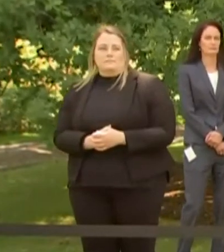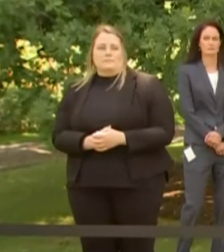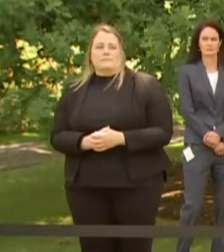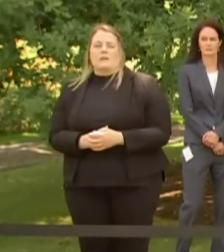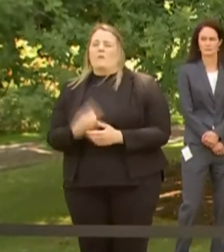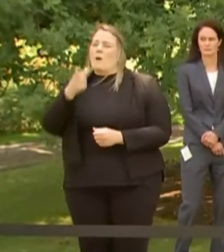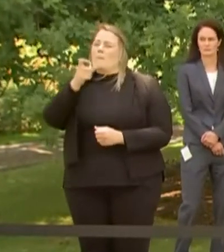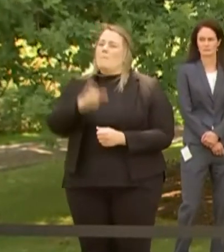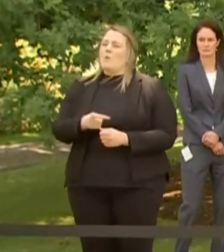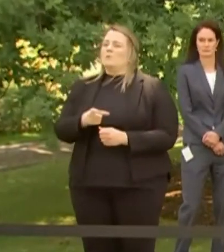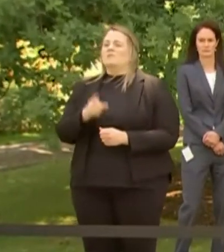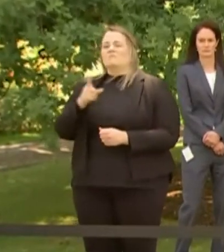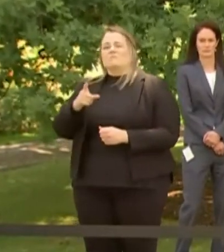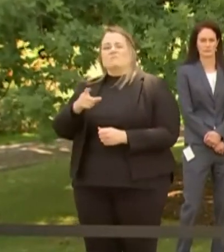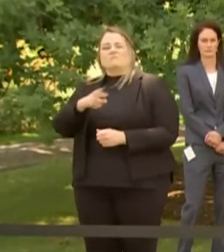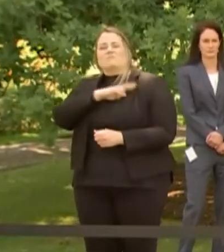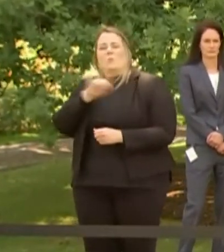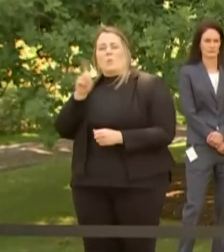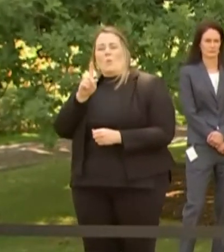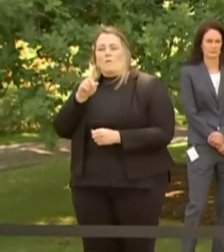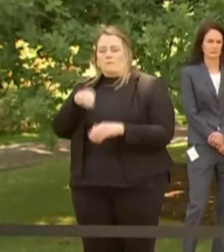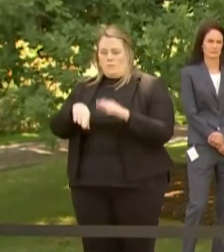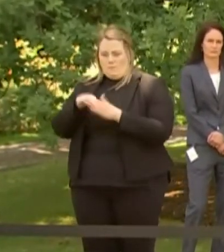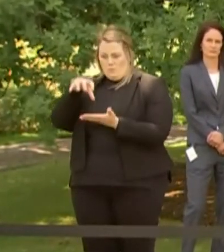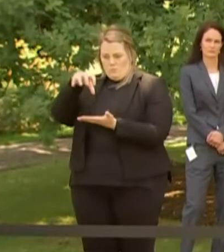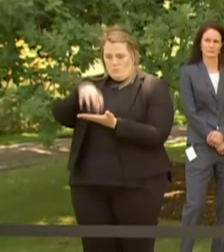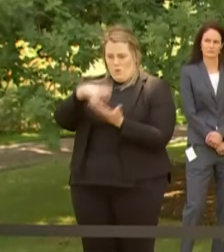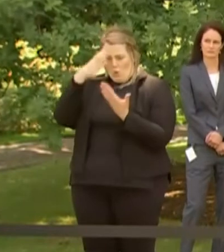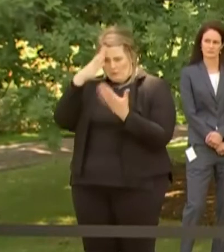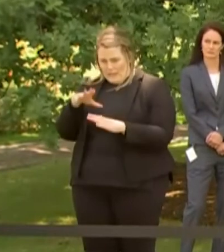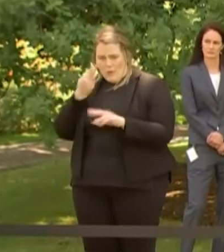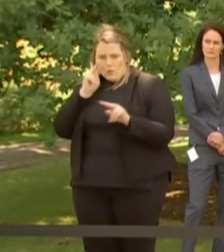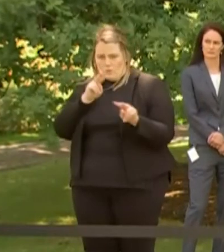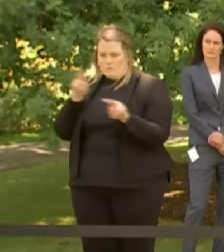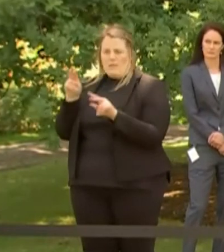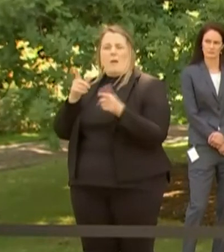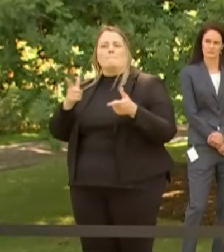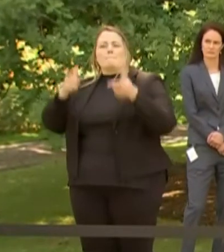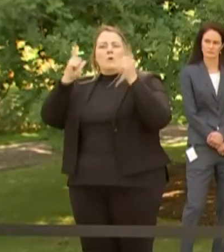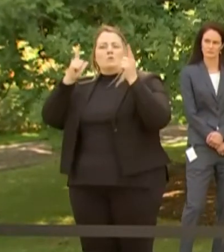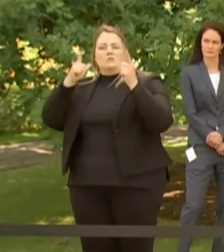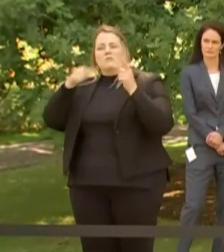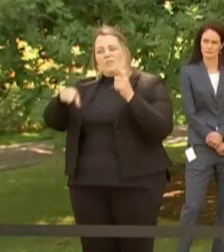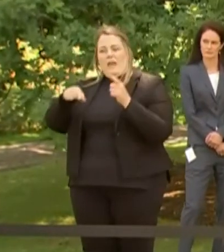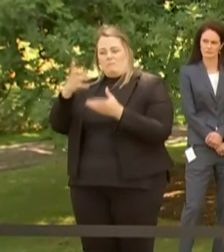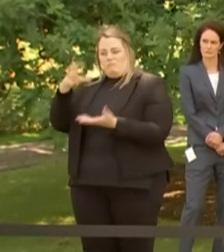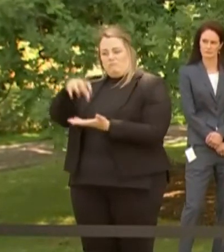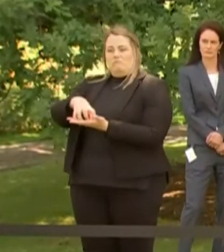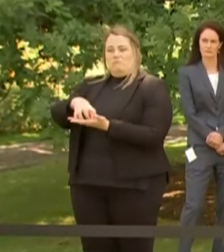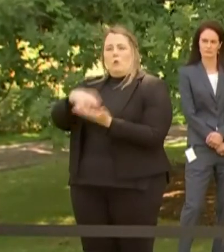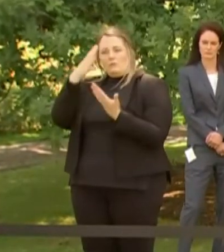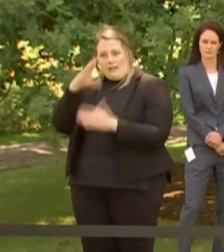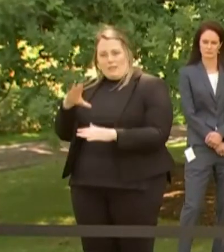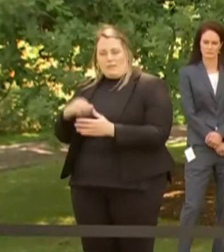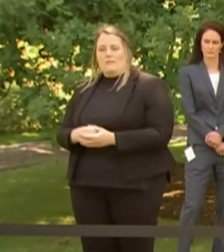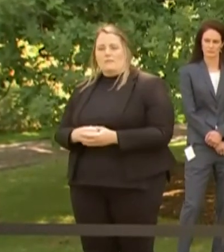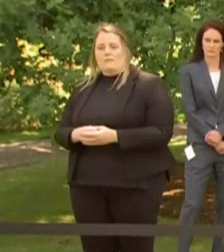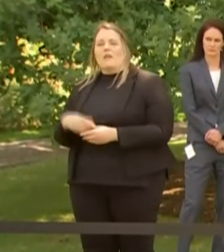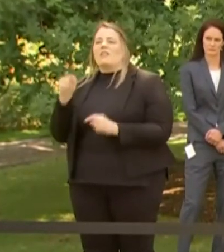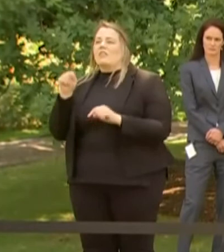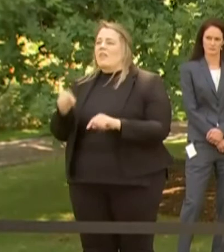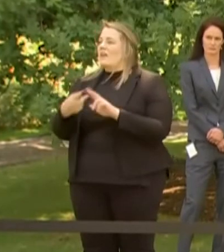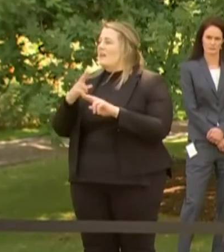site person who will oversee all the policing and security, work with the site manager. So they will do what they need to do. So they will be there for